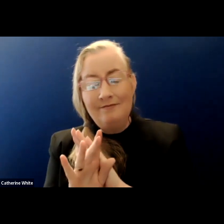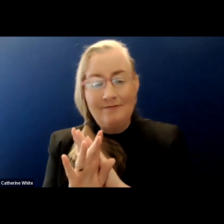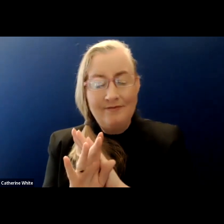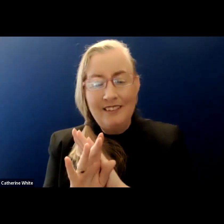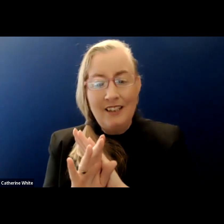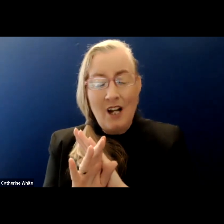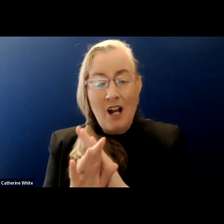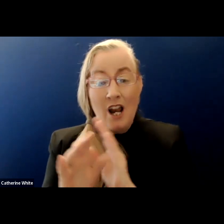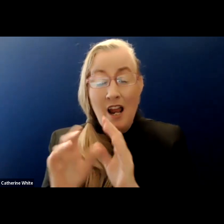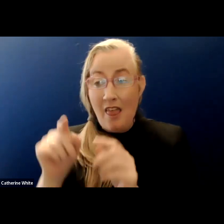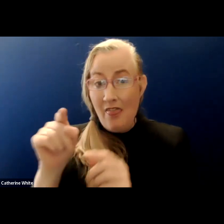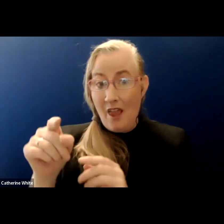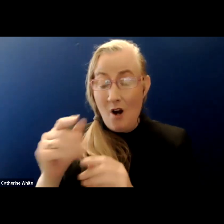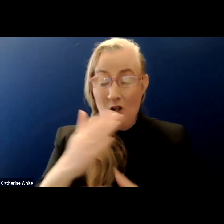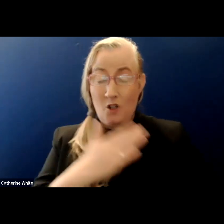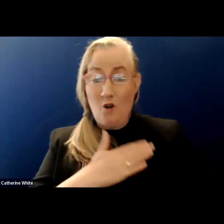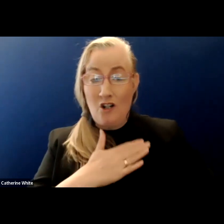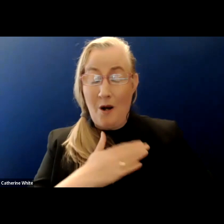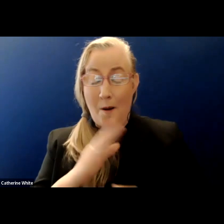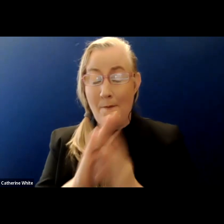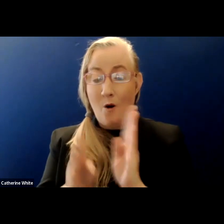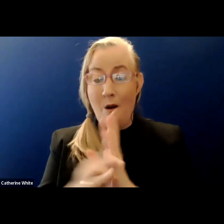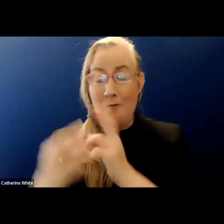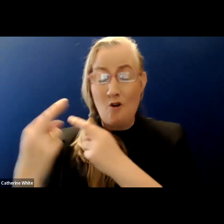holding soldiers liable for use ad bellum violations,